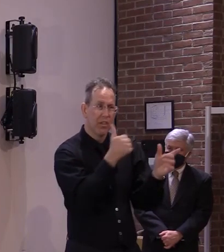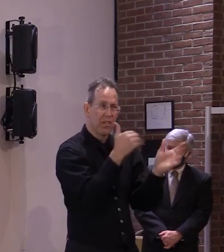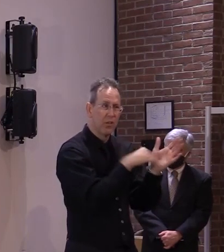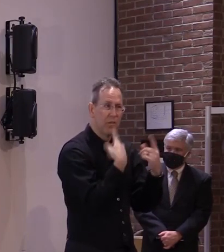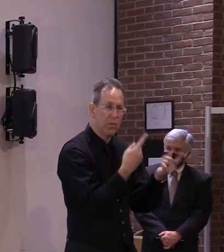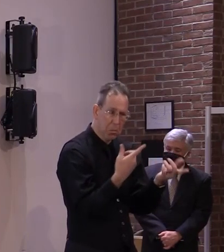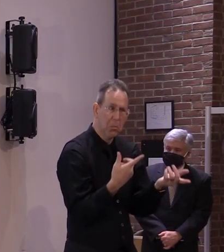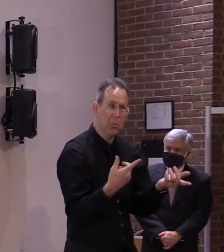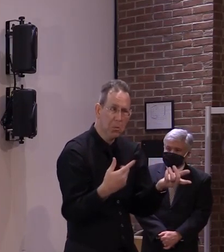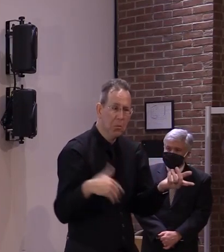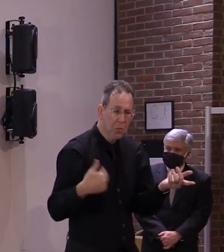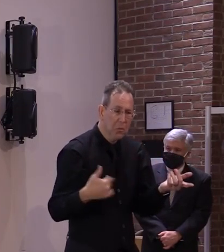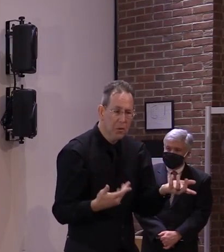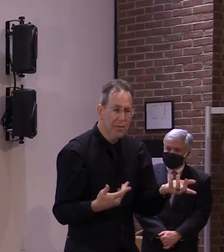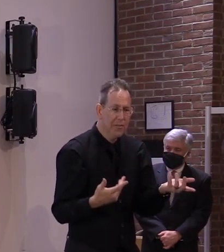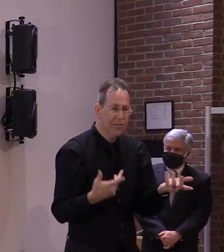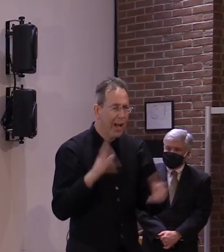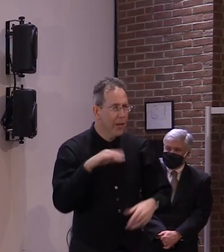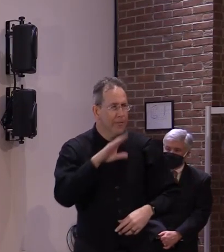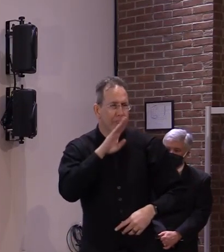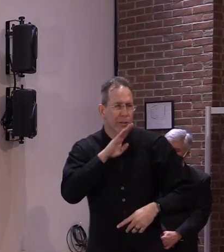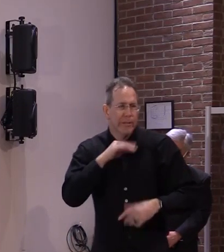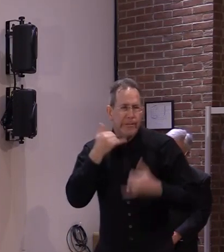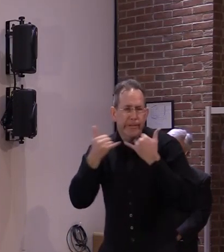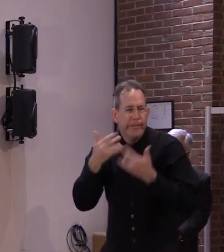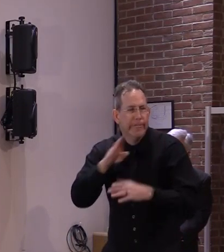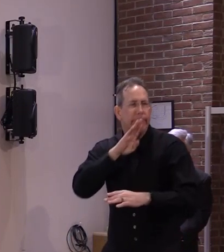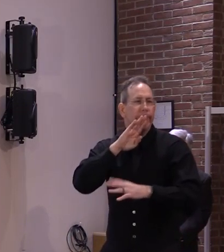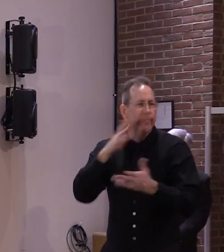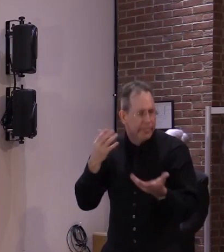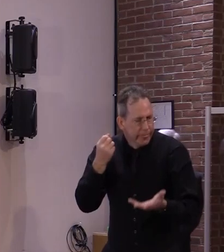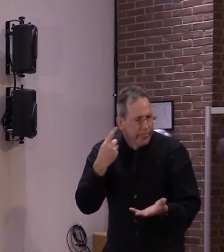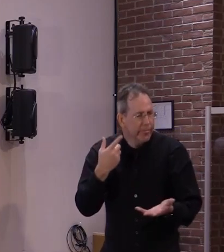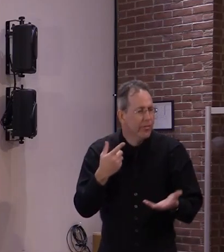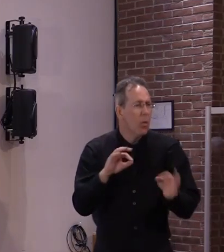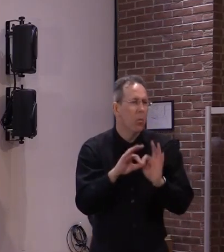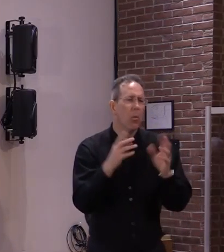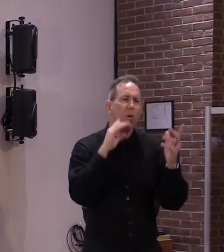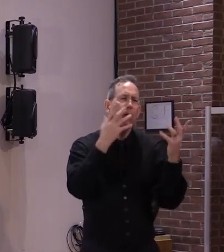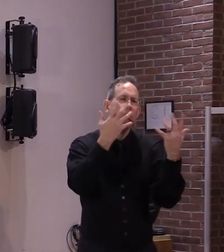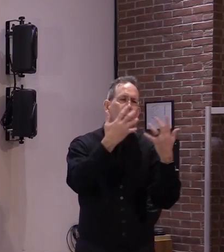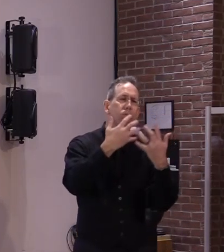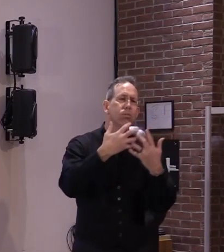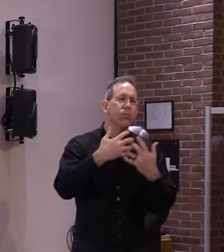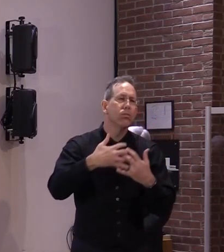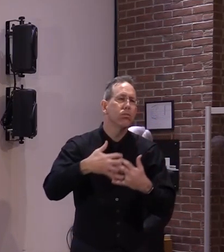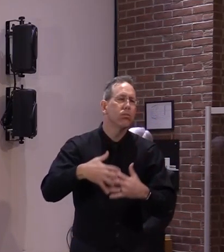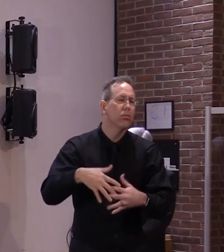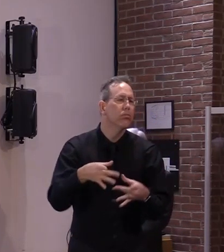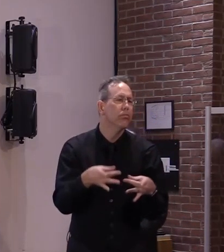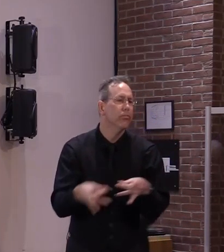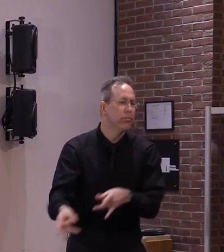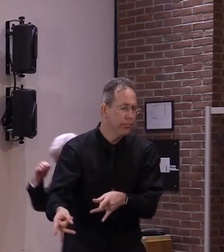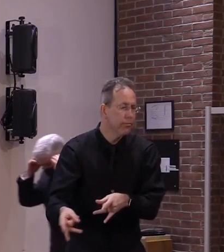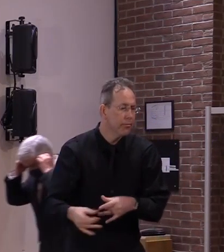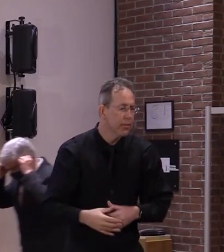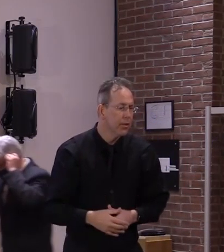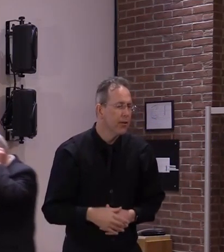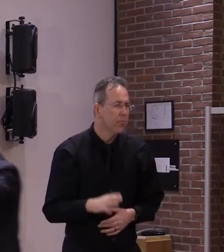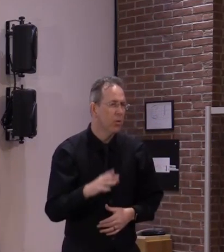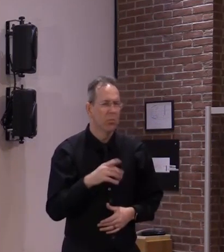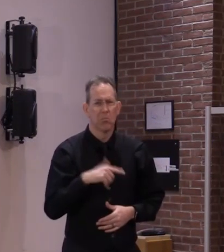up, we'll have signed up a number of people, I would predict, over the next couple of days. Secretary